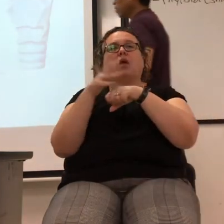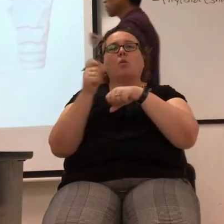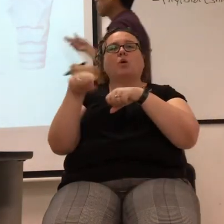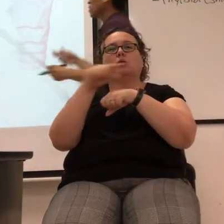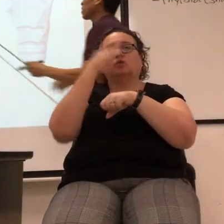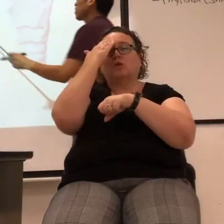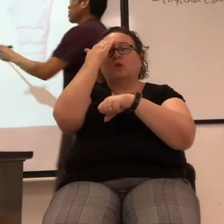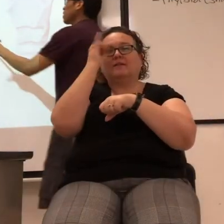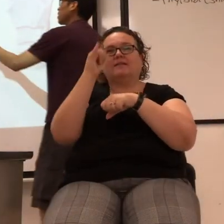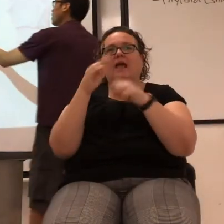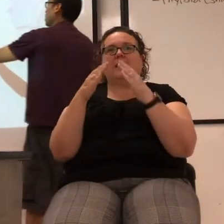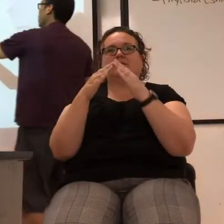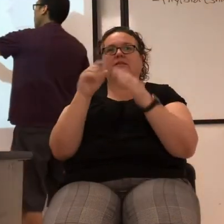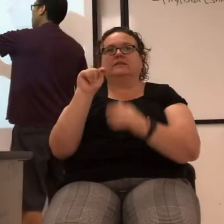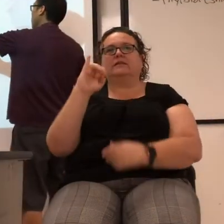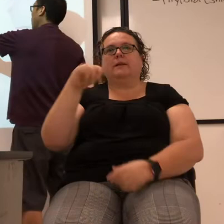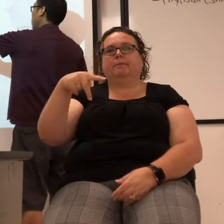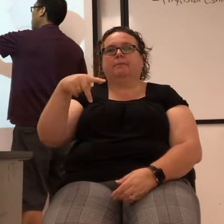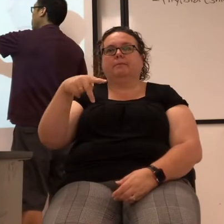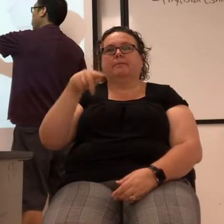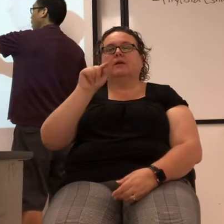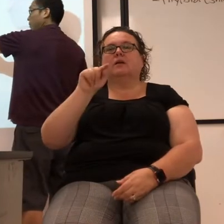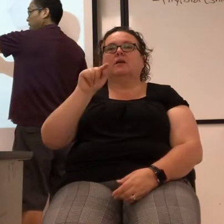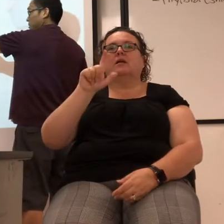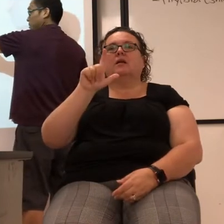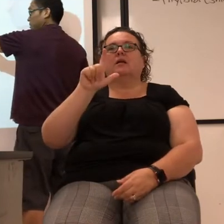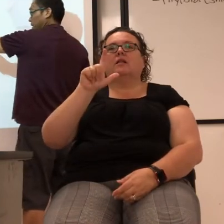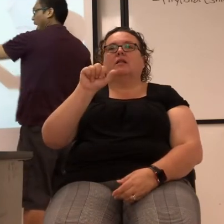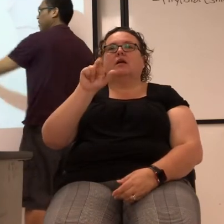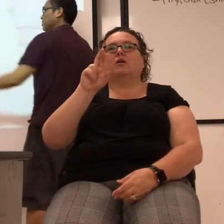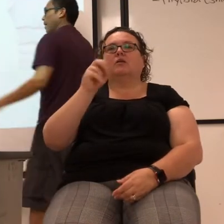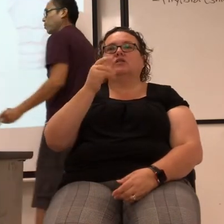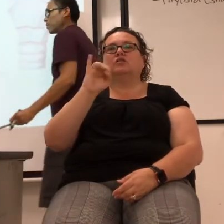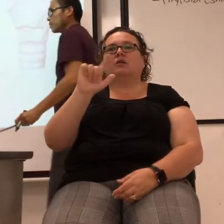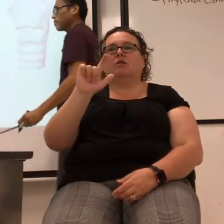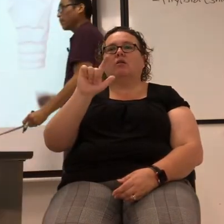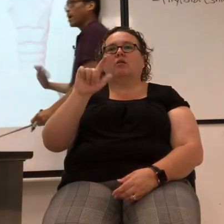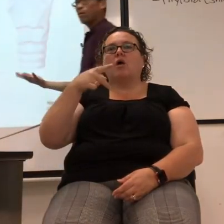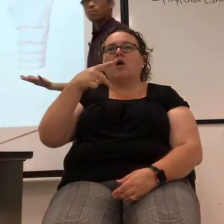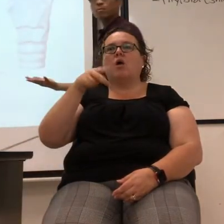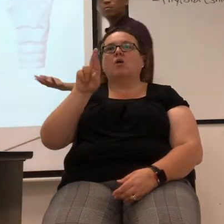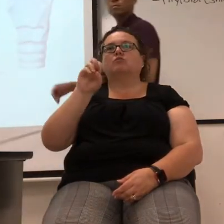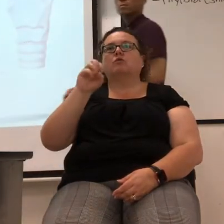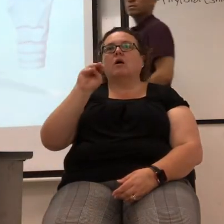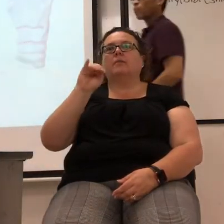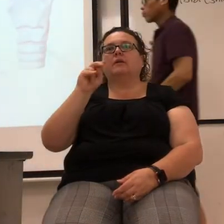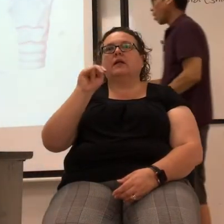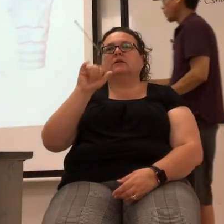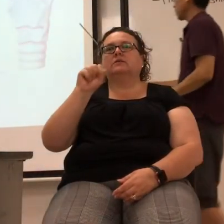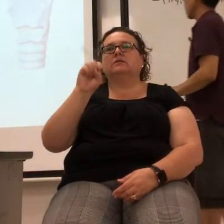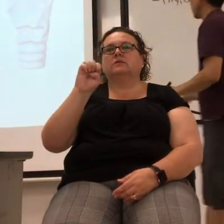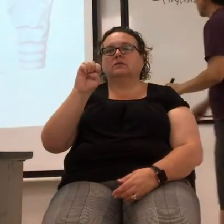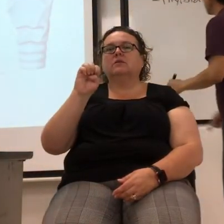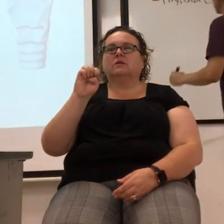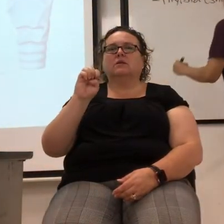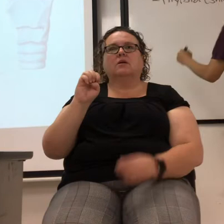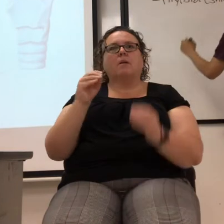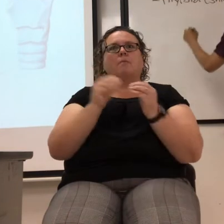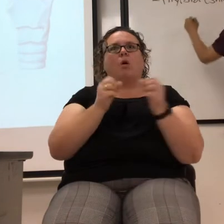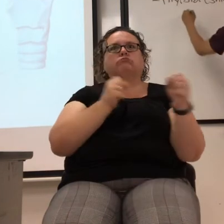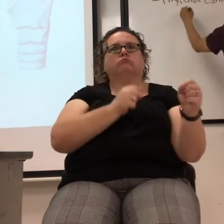right there. That's the laryngeal prominence. The Adam's apple in a male. It's more prominent in